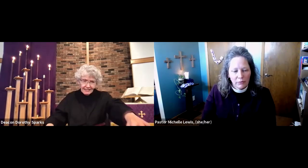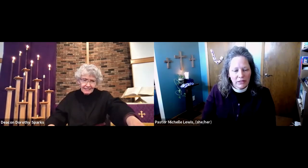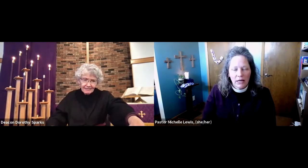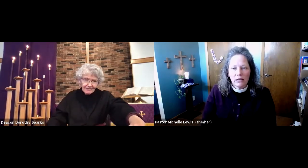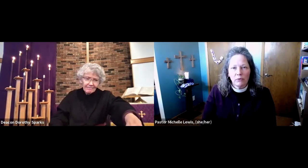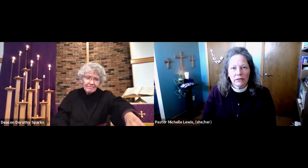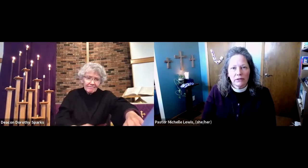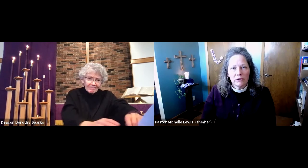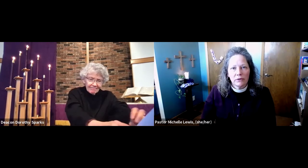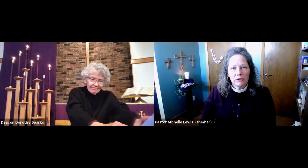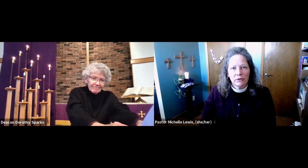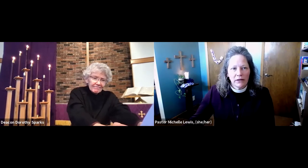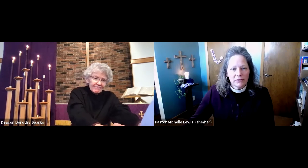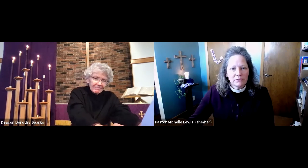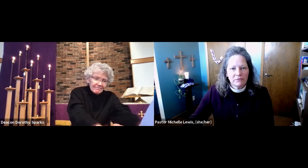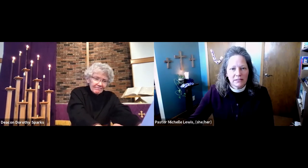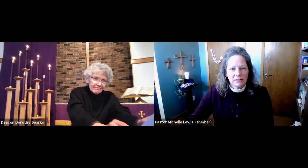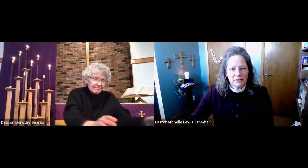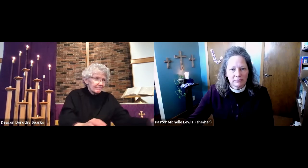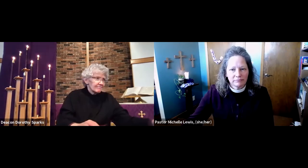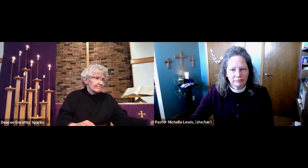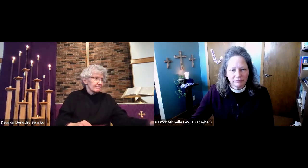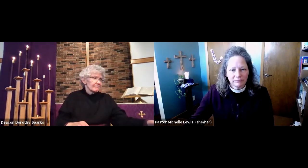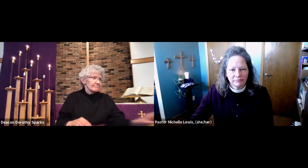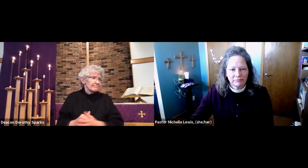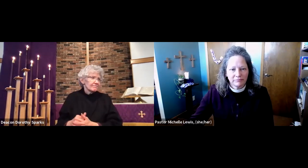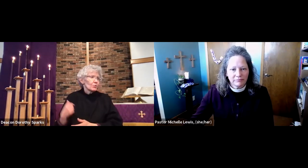share it with anyone who desires to feast.